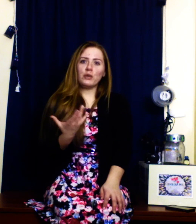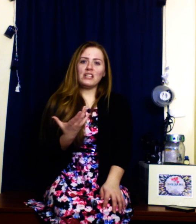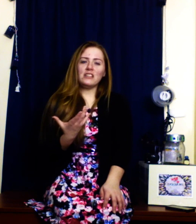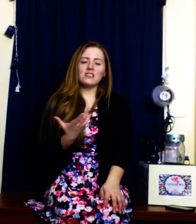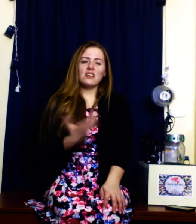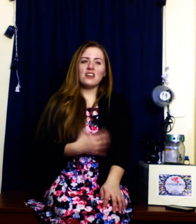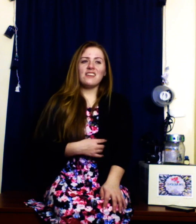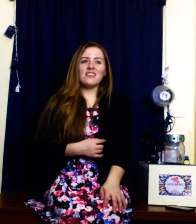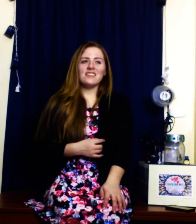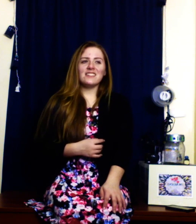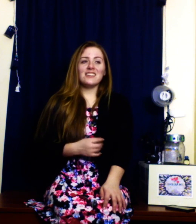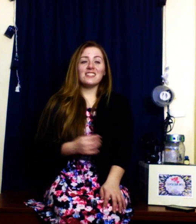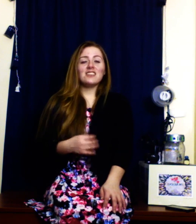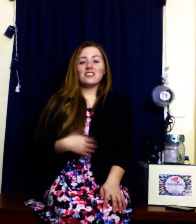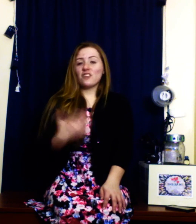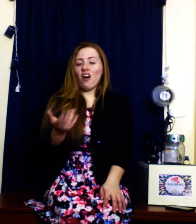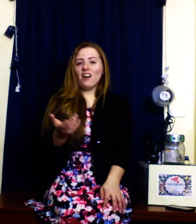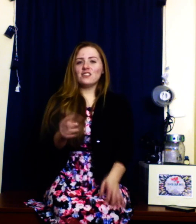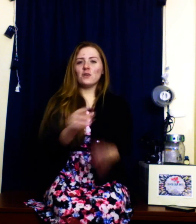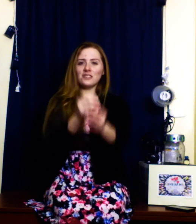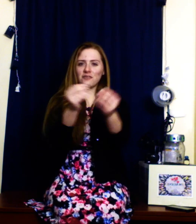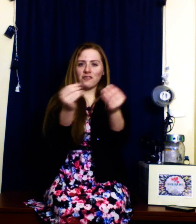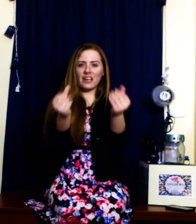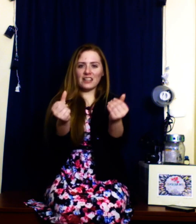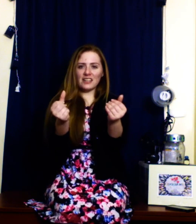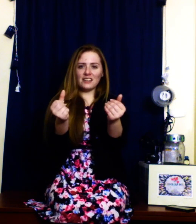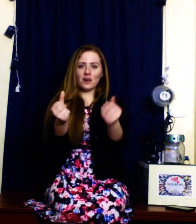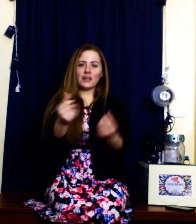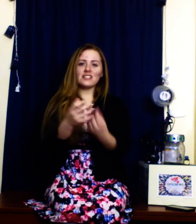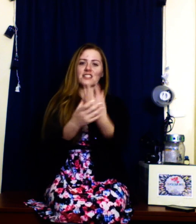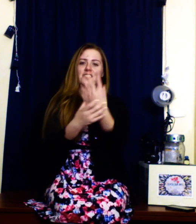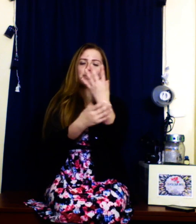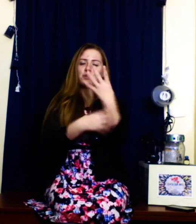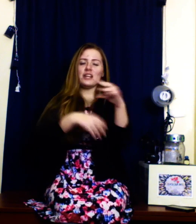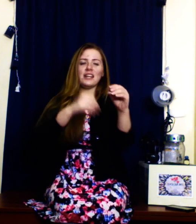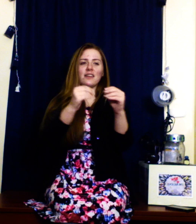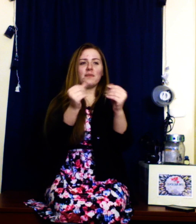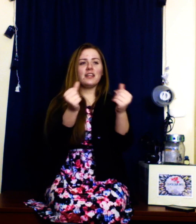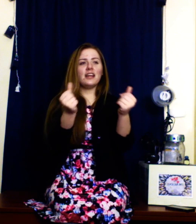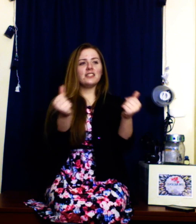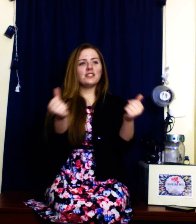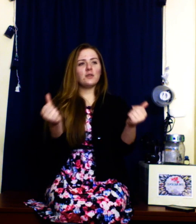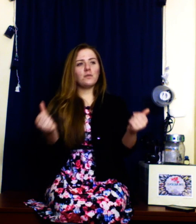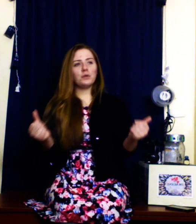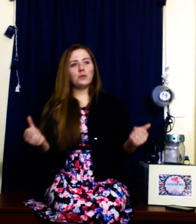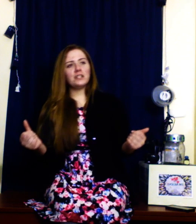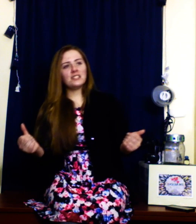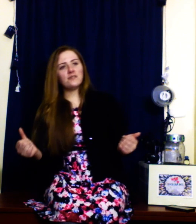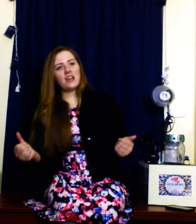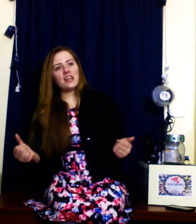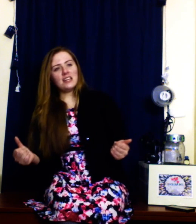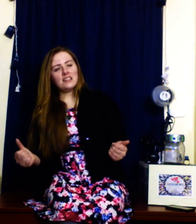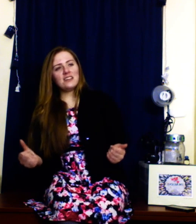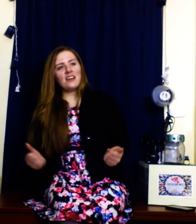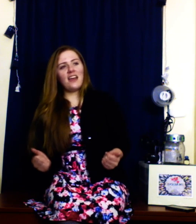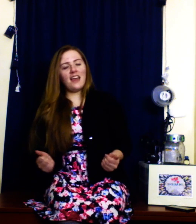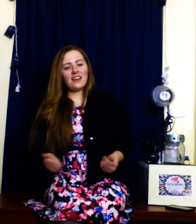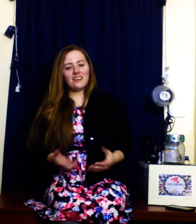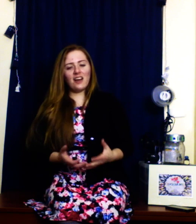wind, it's gone. So it's faded going into the spring, and so the blue wind has faded.